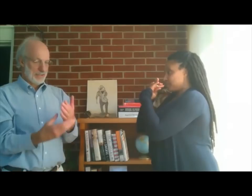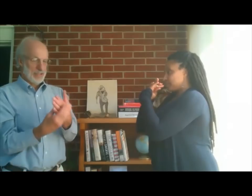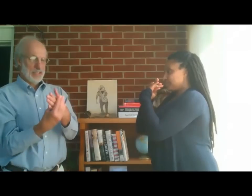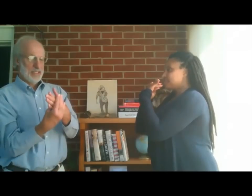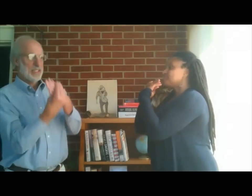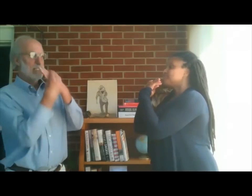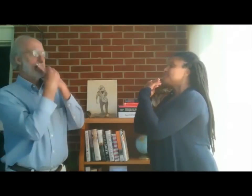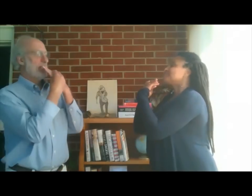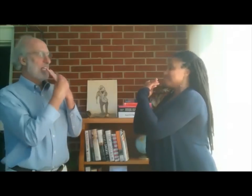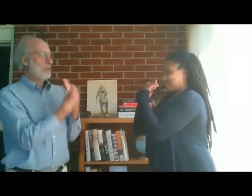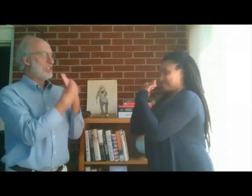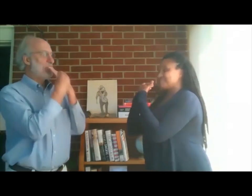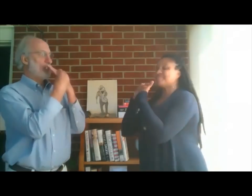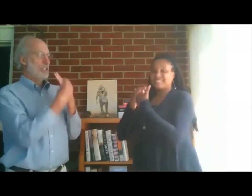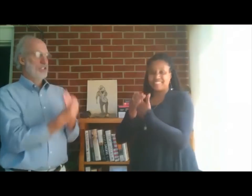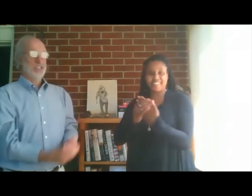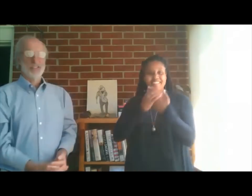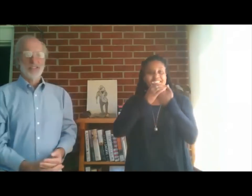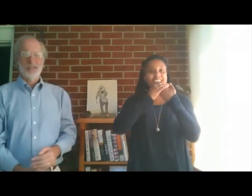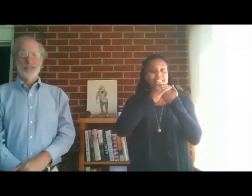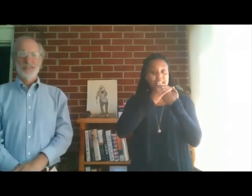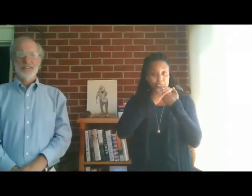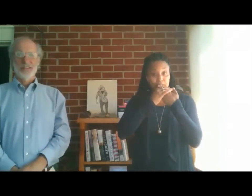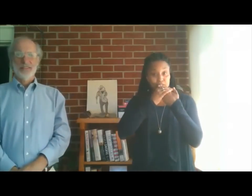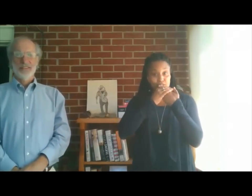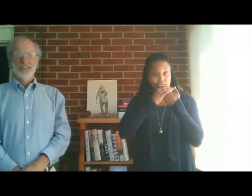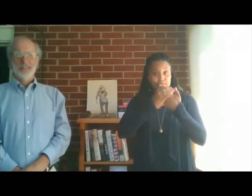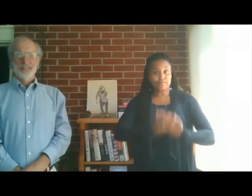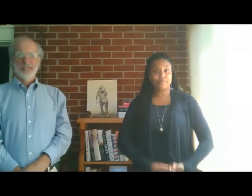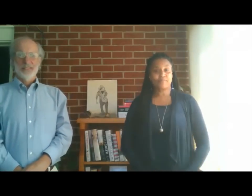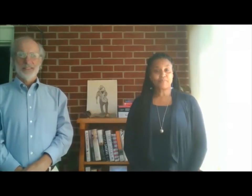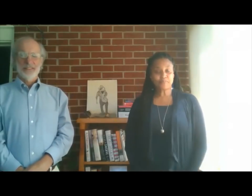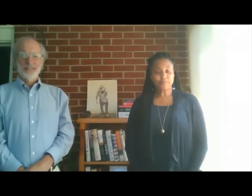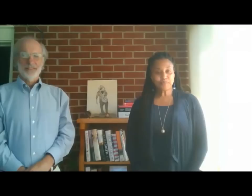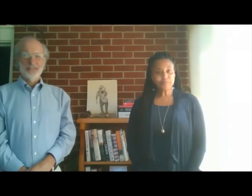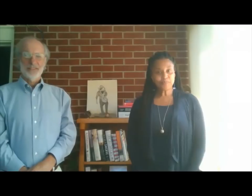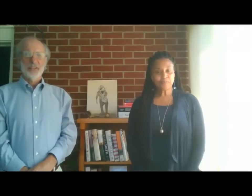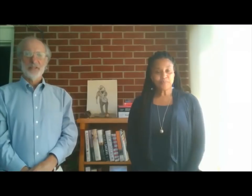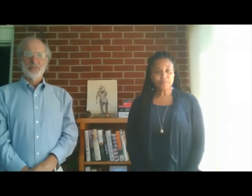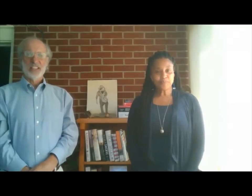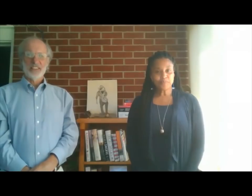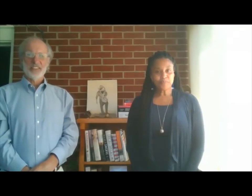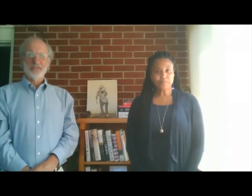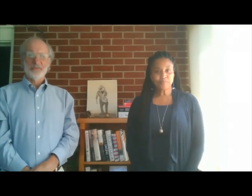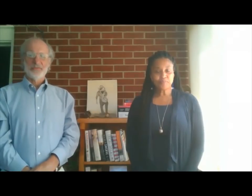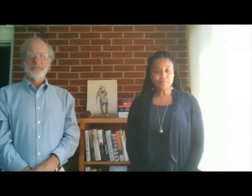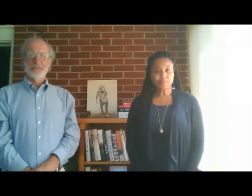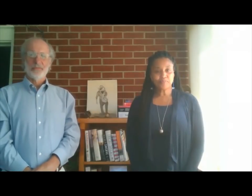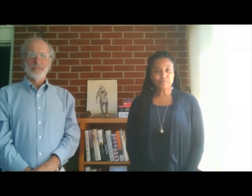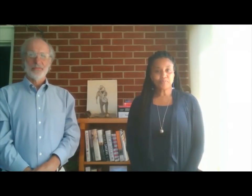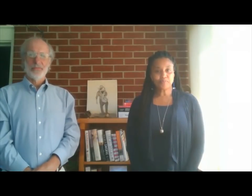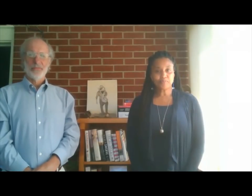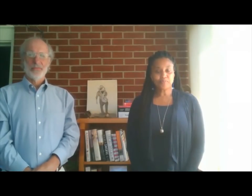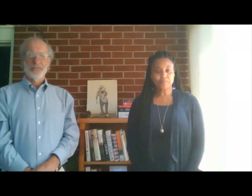Sandwich. Sandwich. Sandwich. Go ahead and practice.